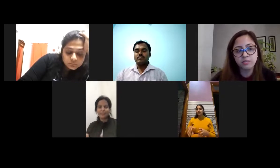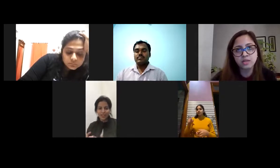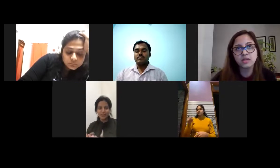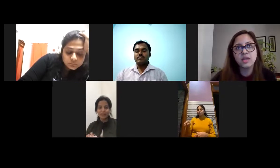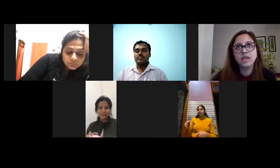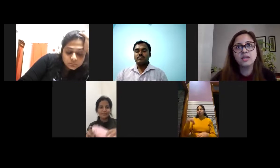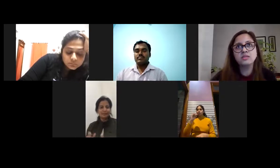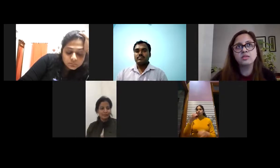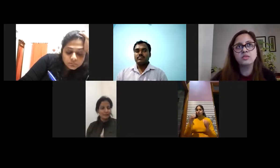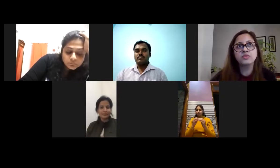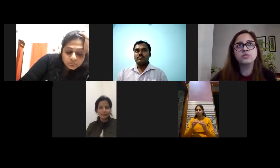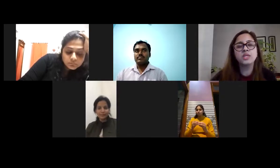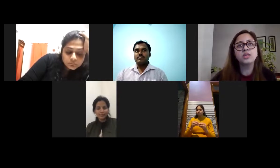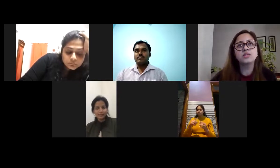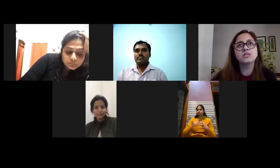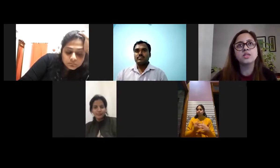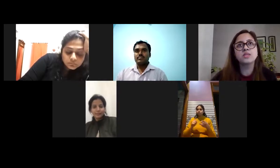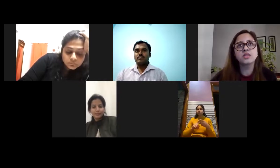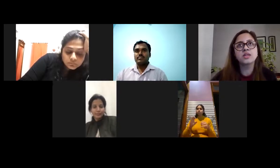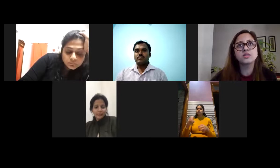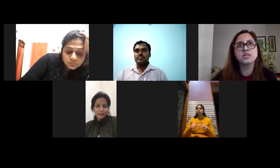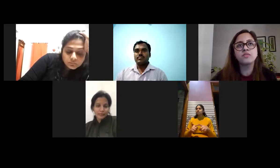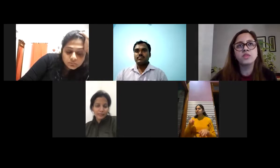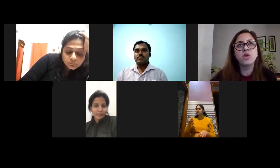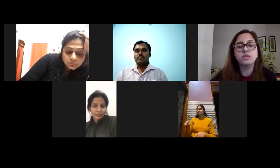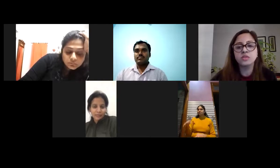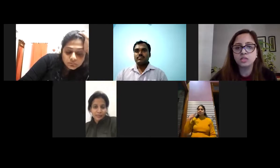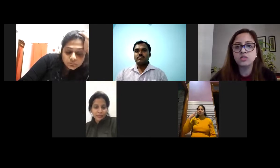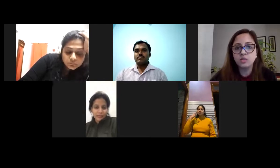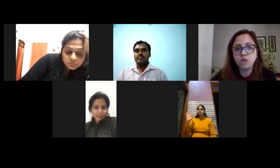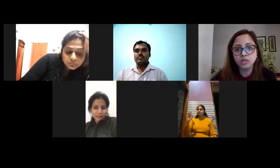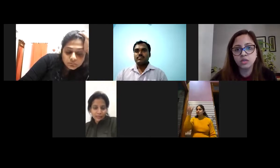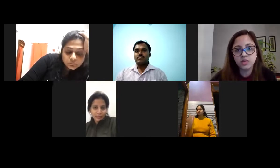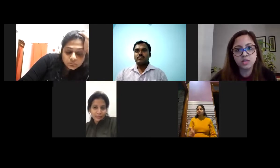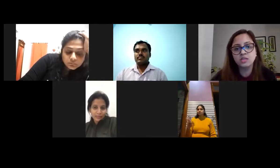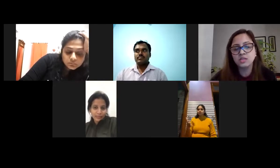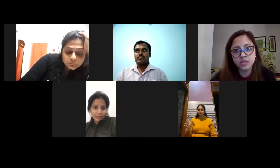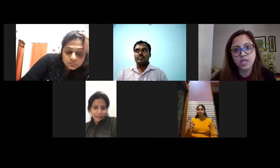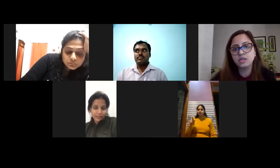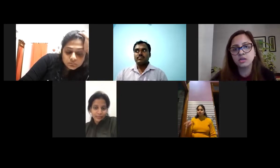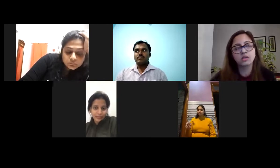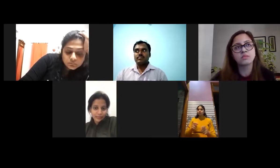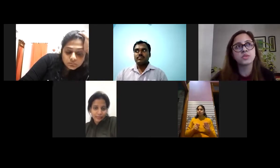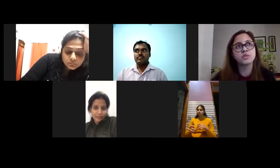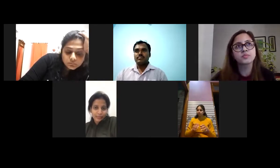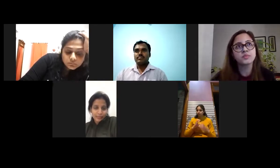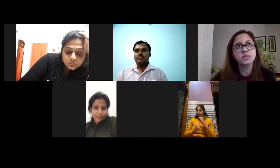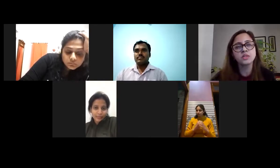for that matter. And it, to me, it seems that there is every conversation about her, whether it's sympathetic,